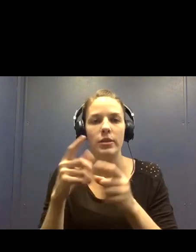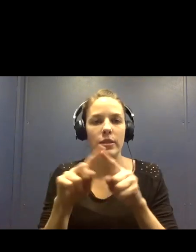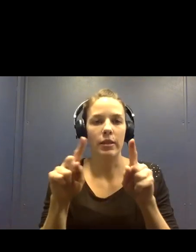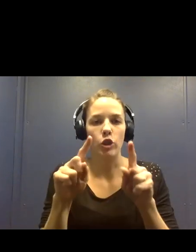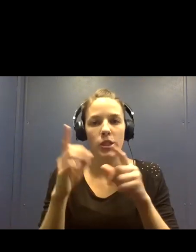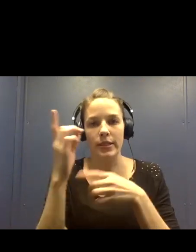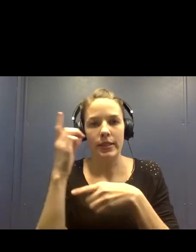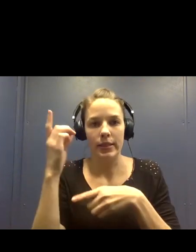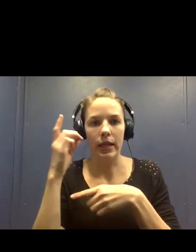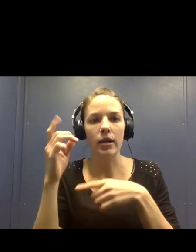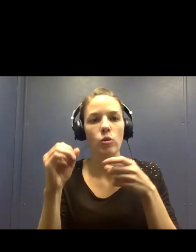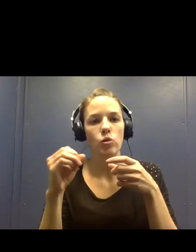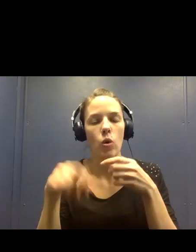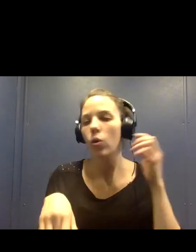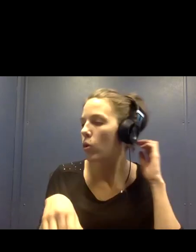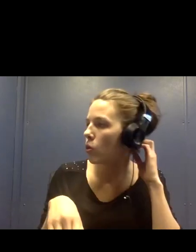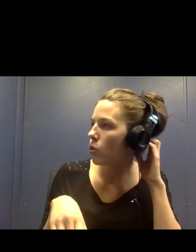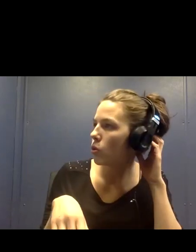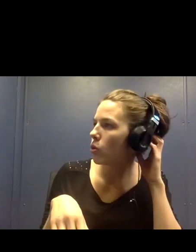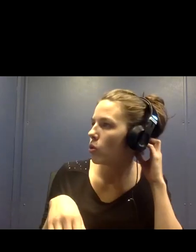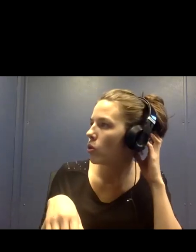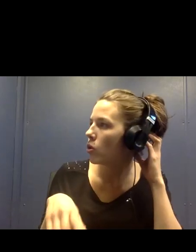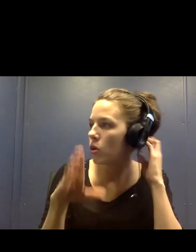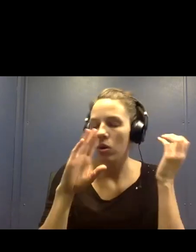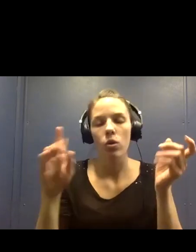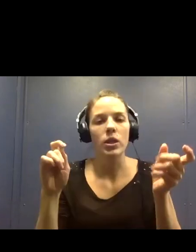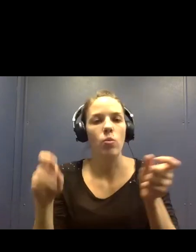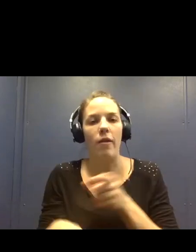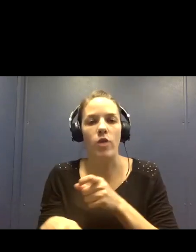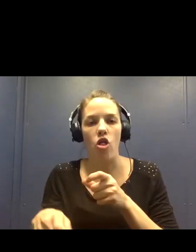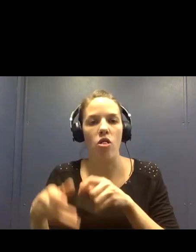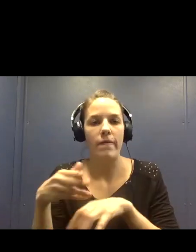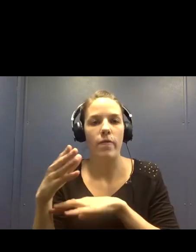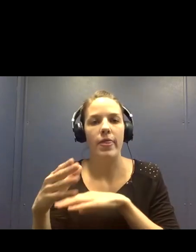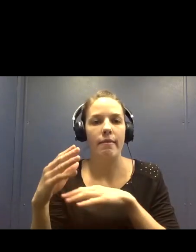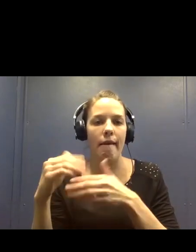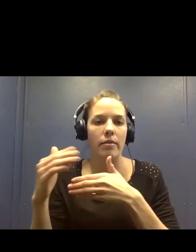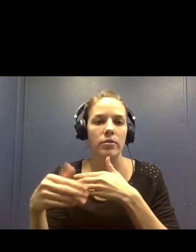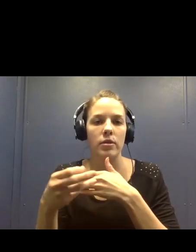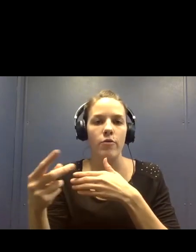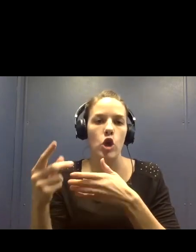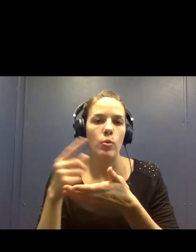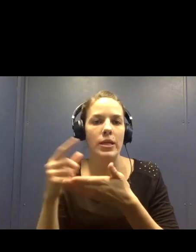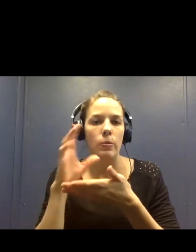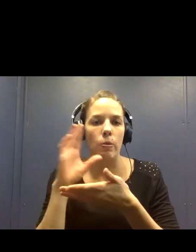disease. So this will evolve over the next several weeks, and we'll know the answer.